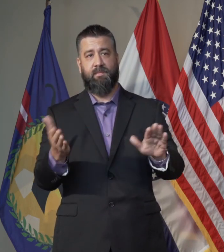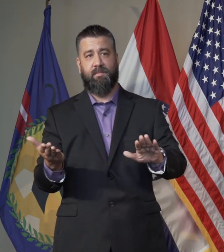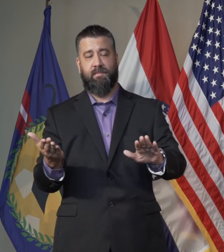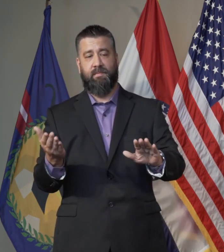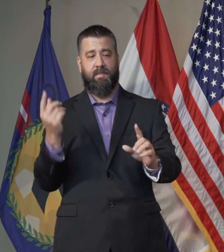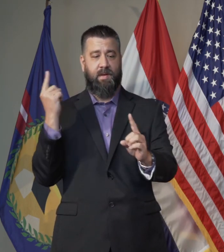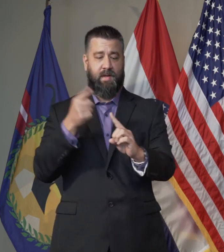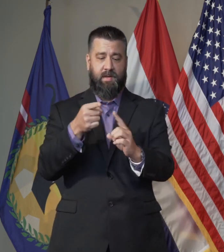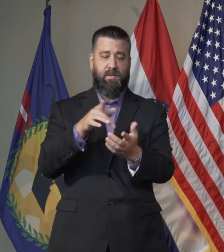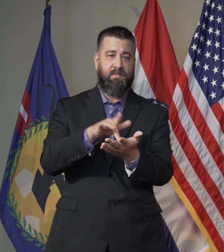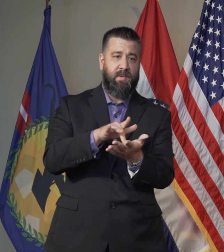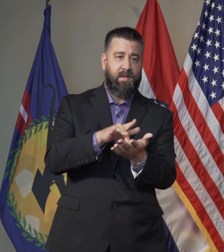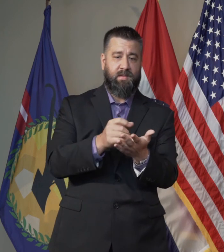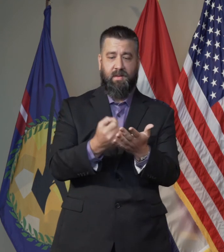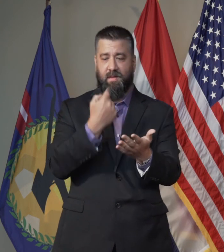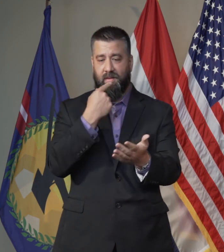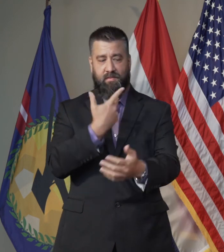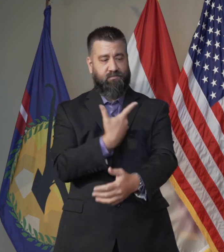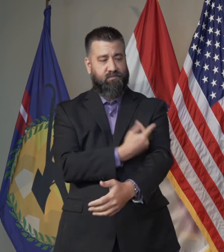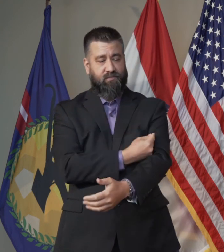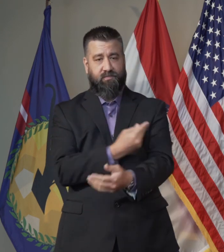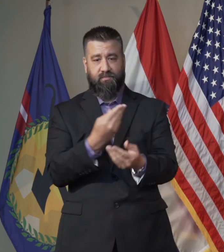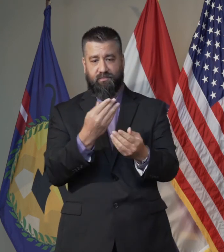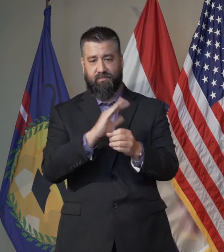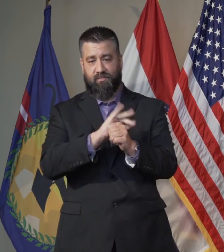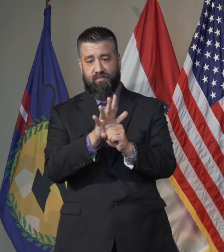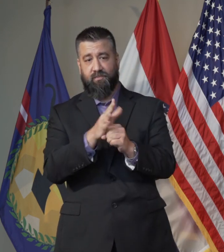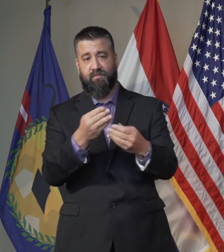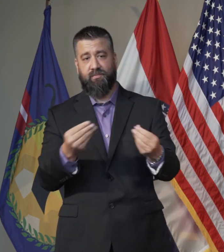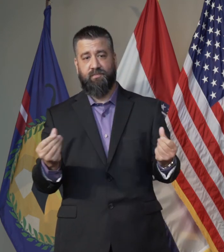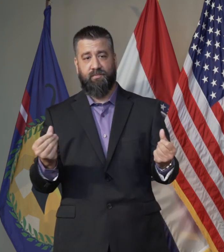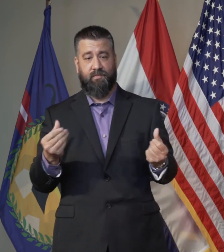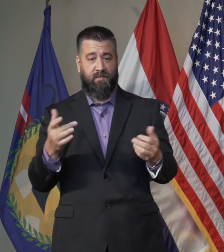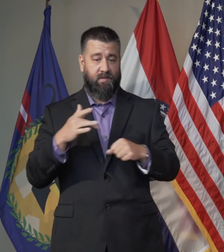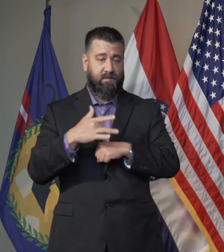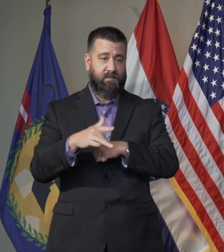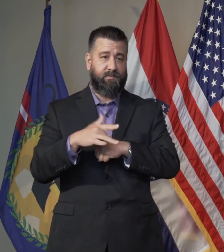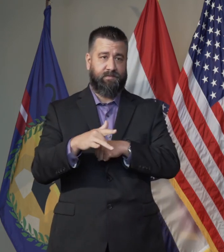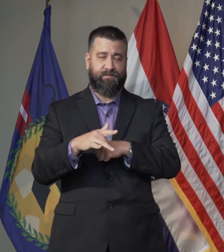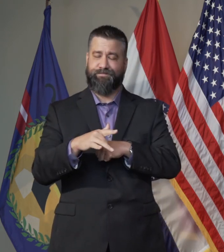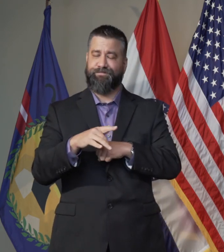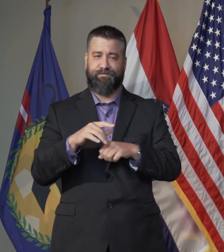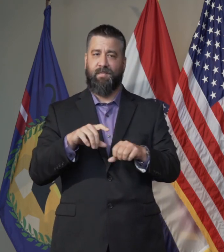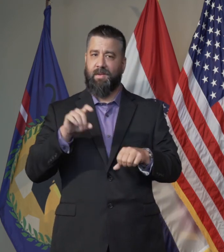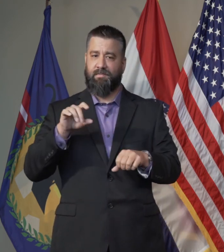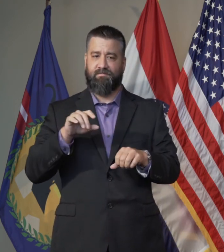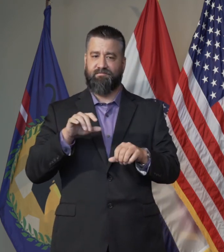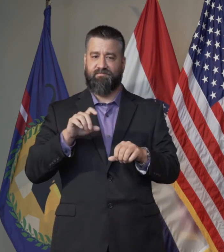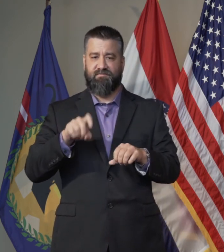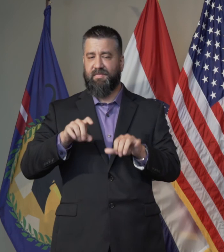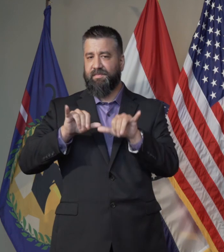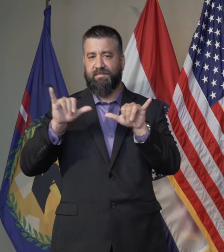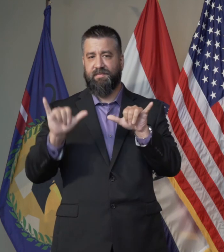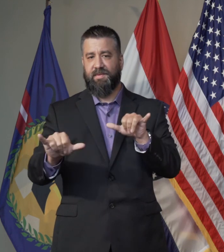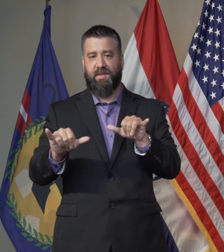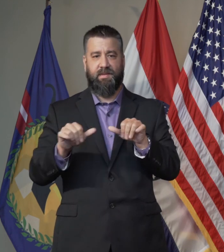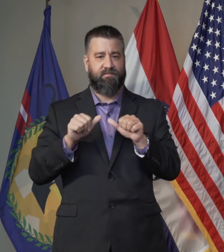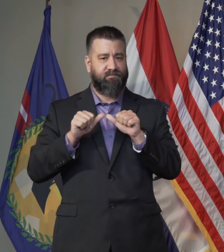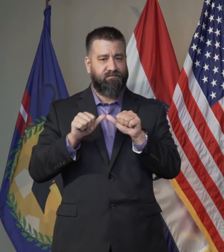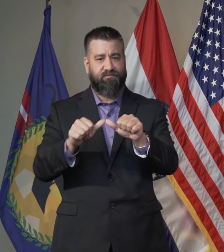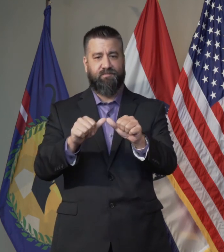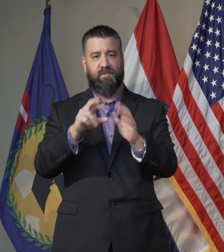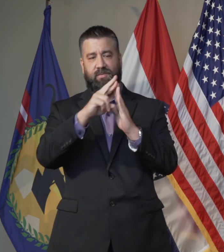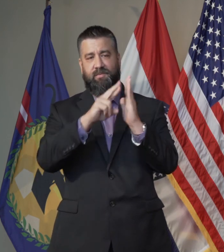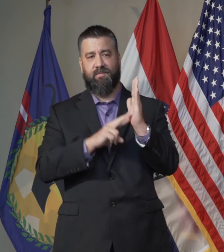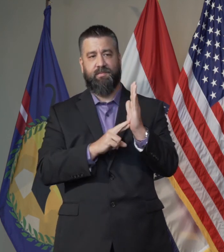vaccine, we must stay the course. We must continue social distancing, continue wearing a mask, and continue with some sorts of